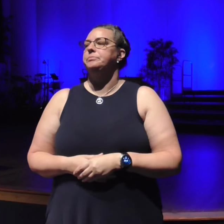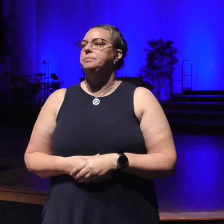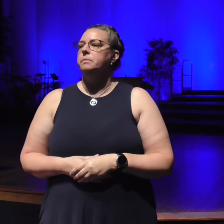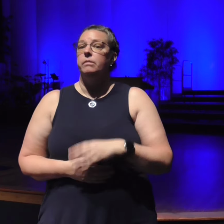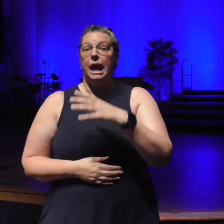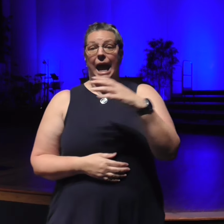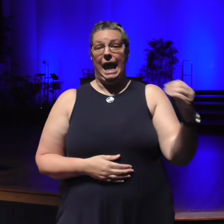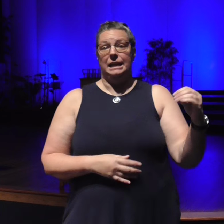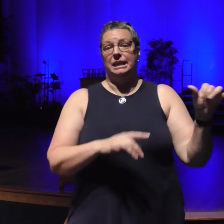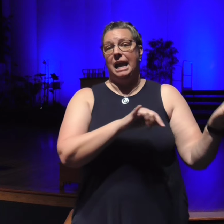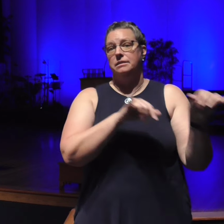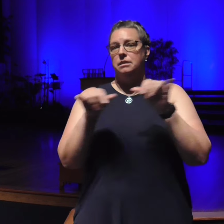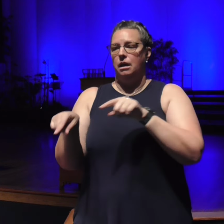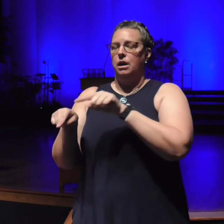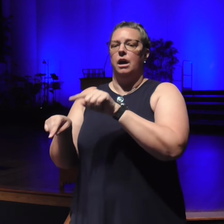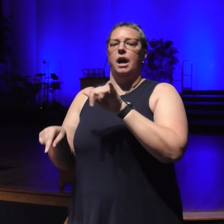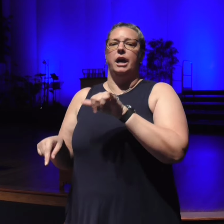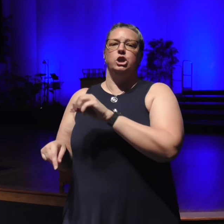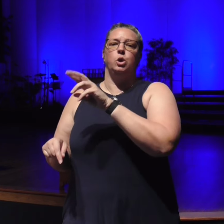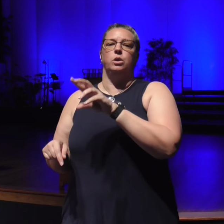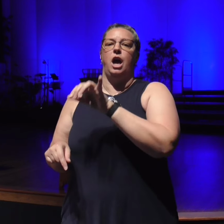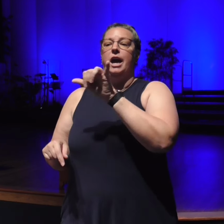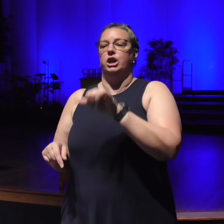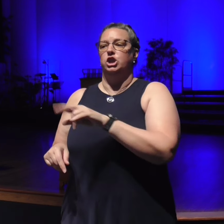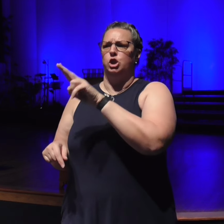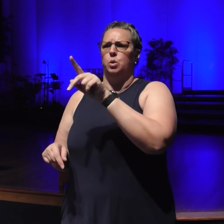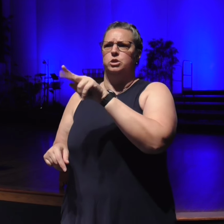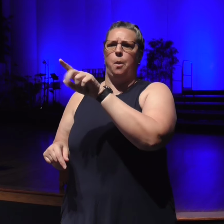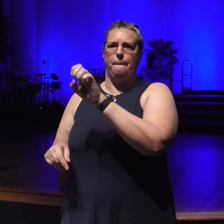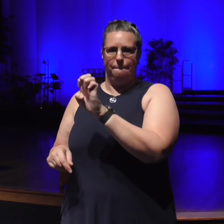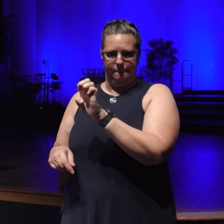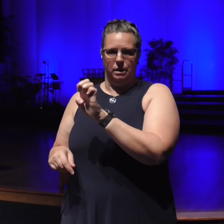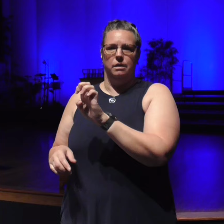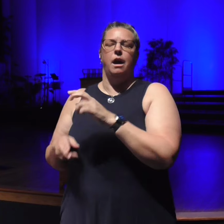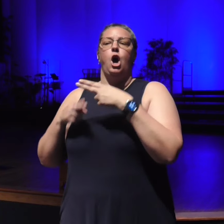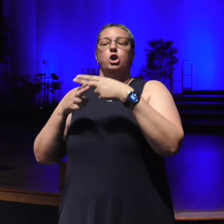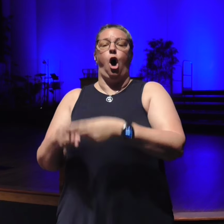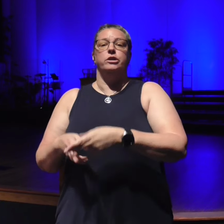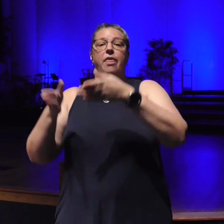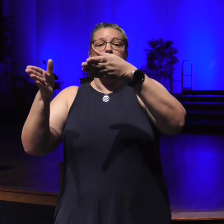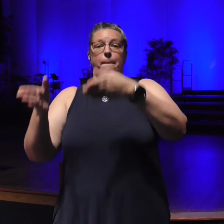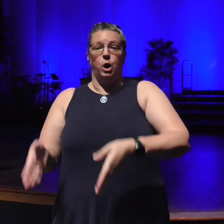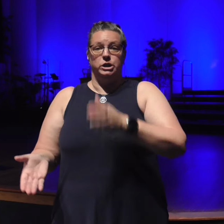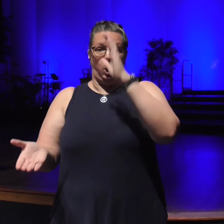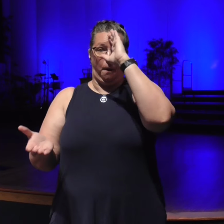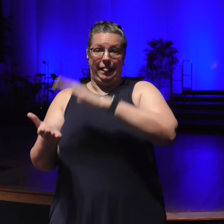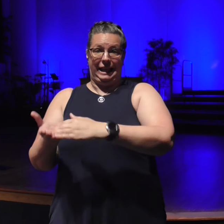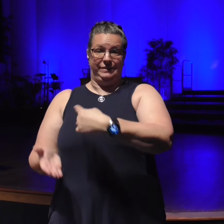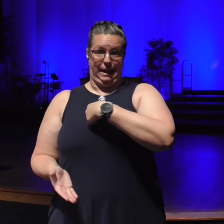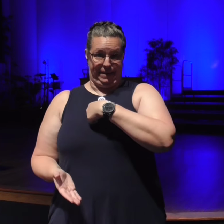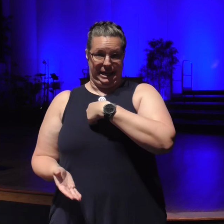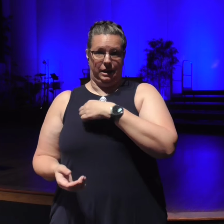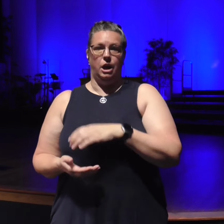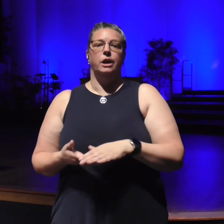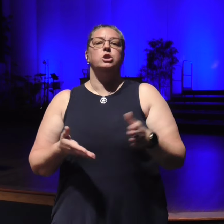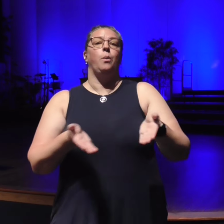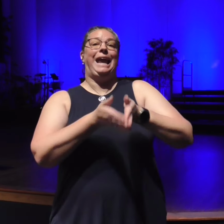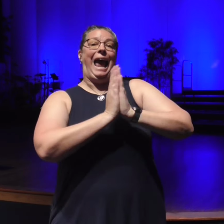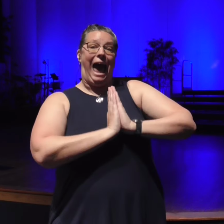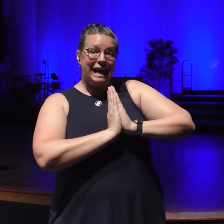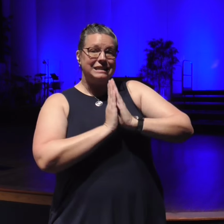a YouTube, and it's called The Person Who Believed in Me. And what he does is he asks